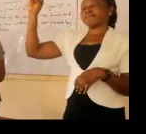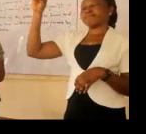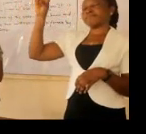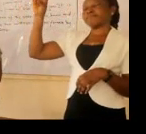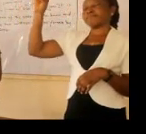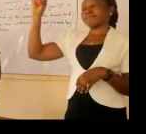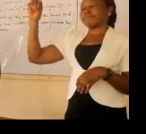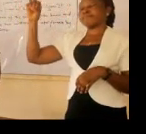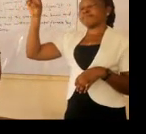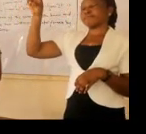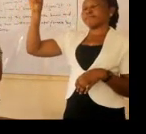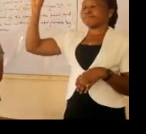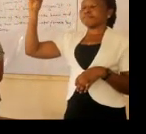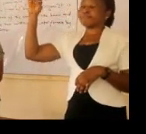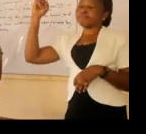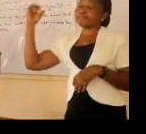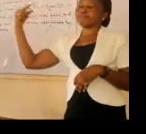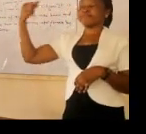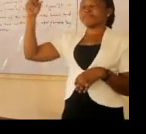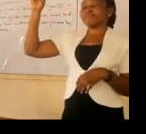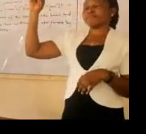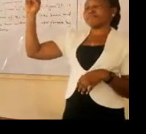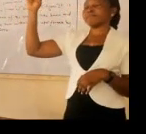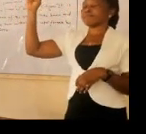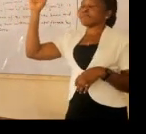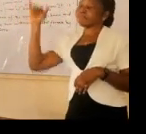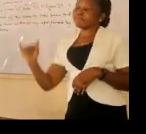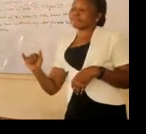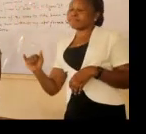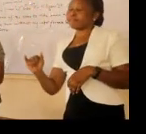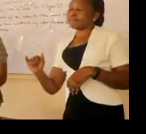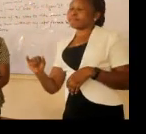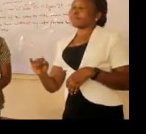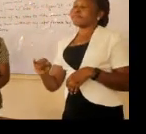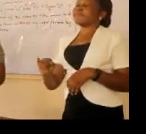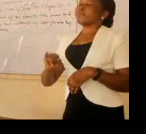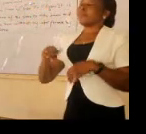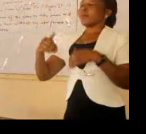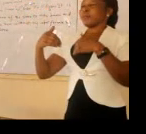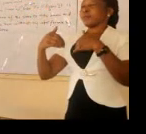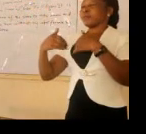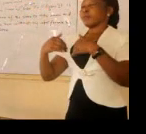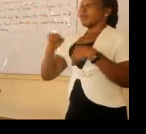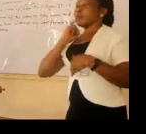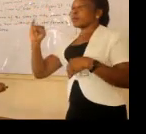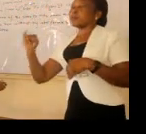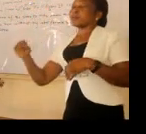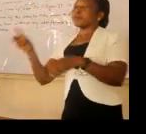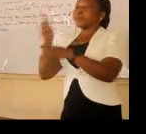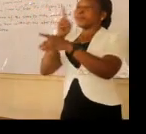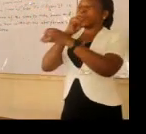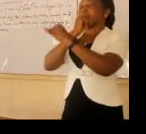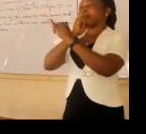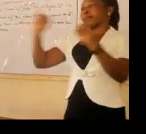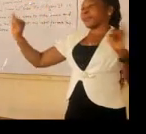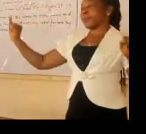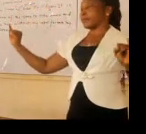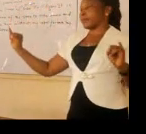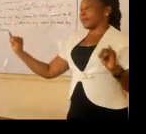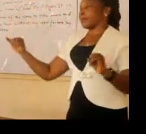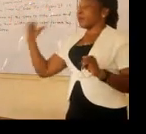another feature of sovereignty again is absoluteness. I think I need to write this on the board.